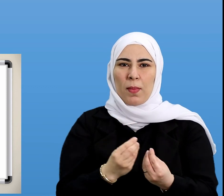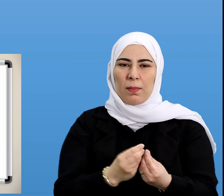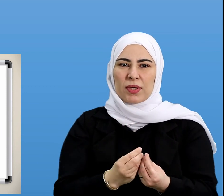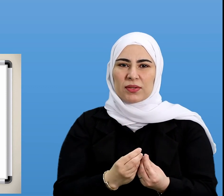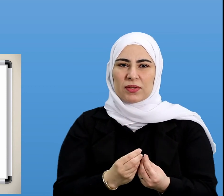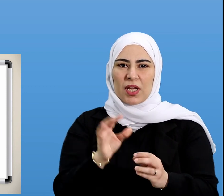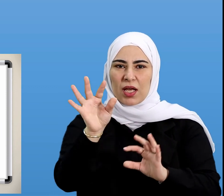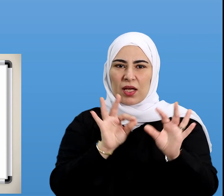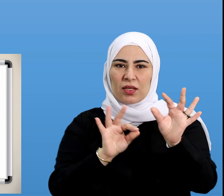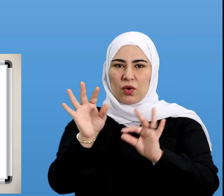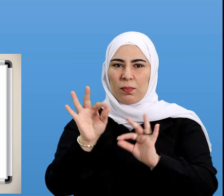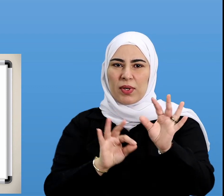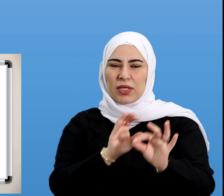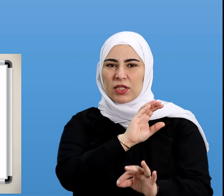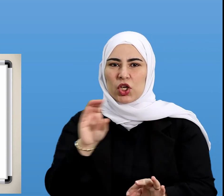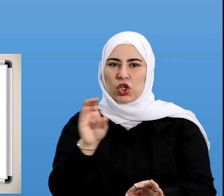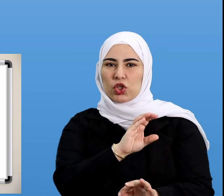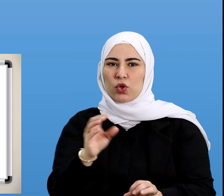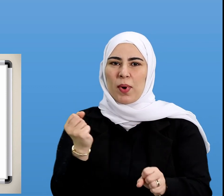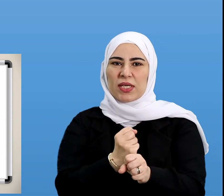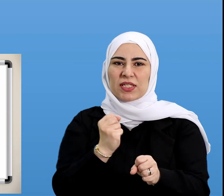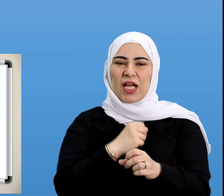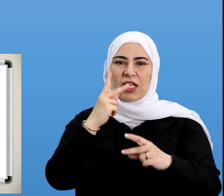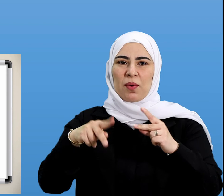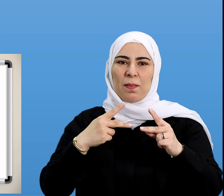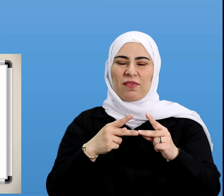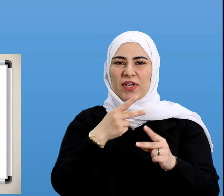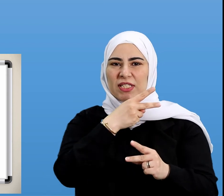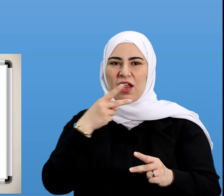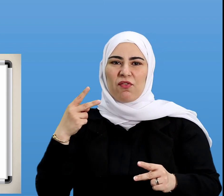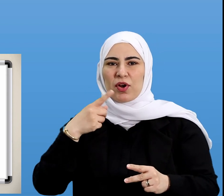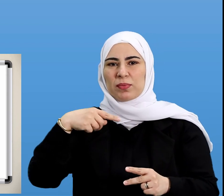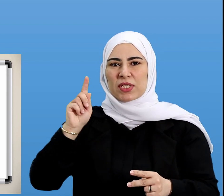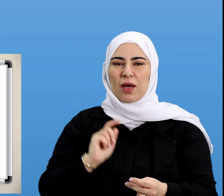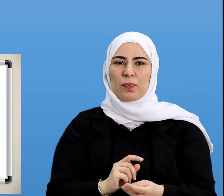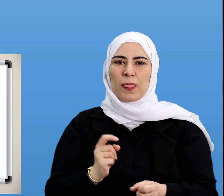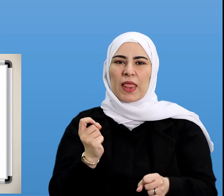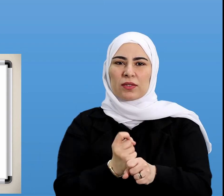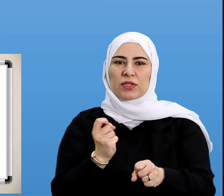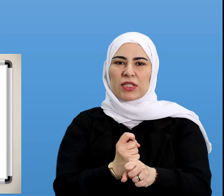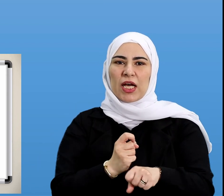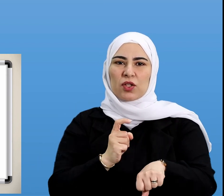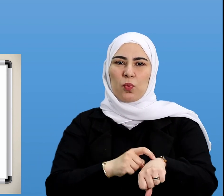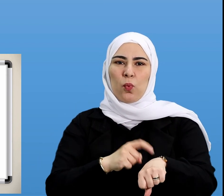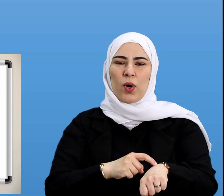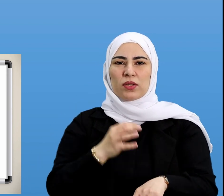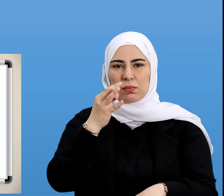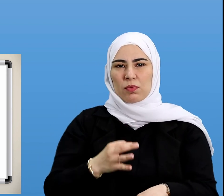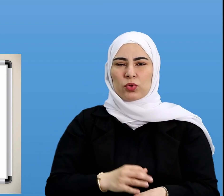correct verb tense. Now, let's read A together. A. You must blank sleep. You